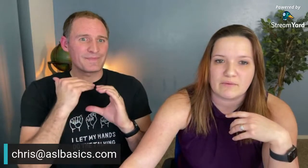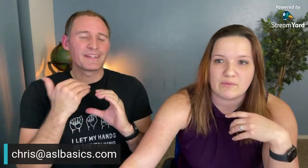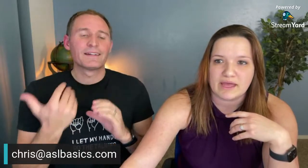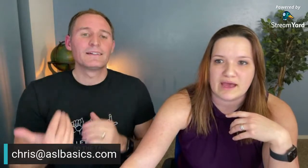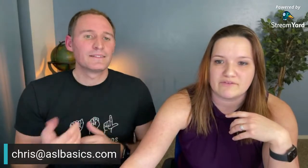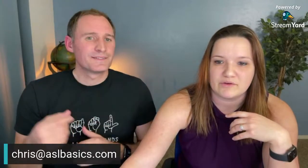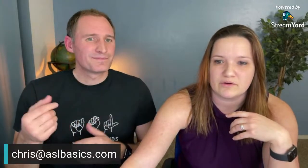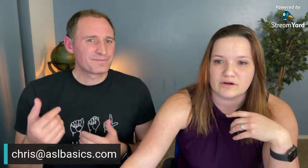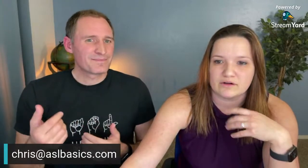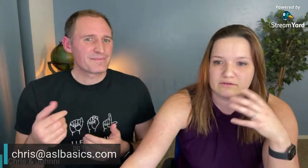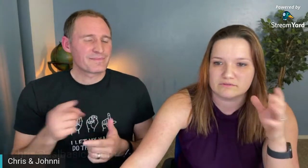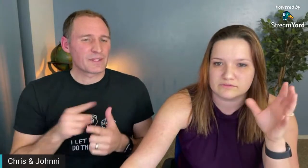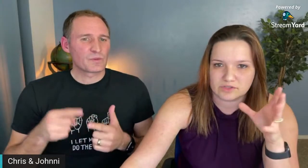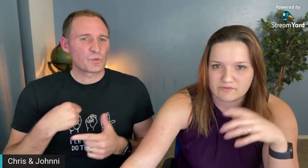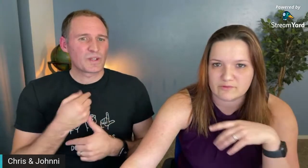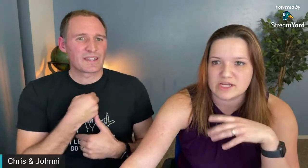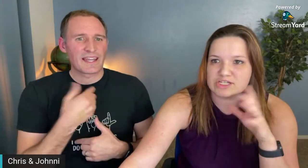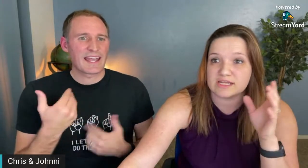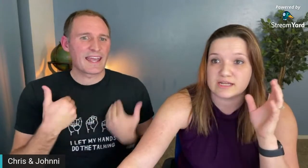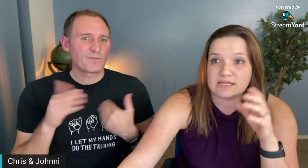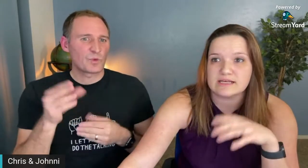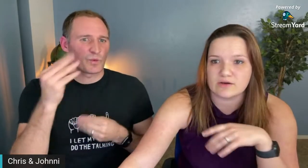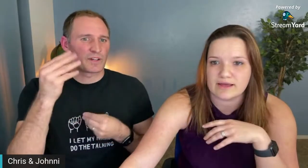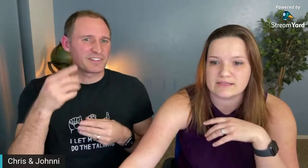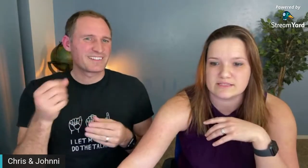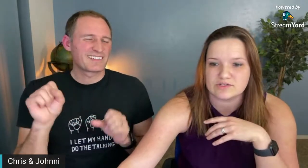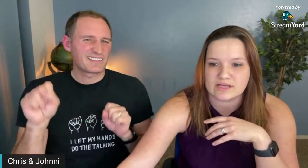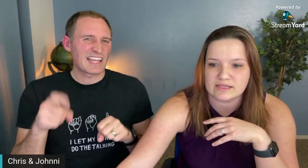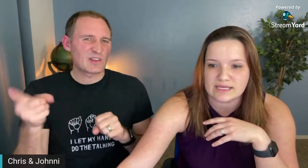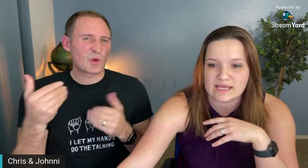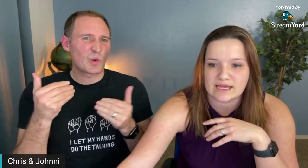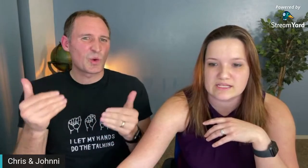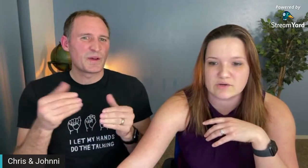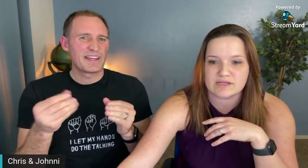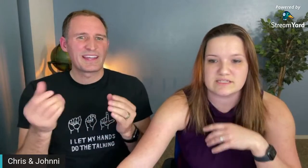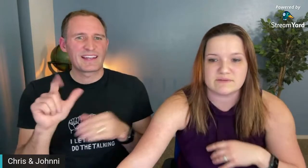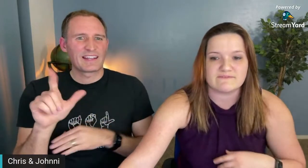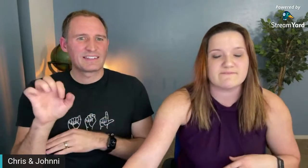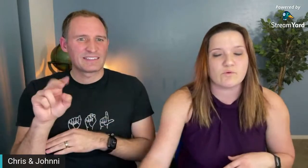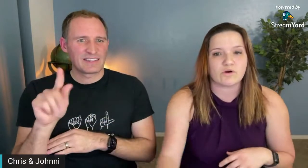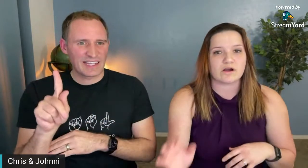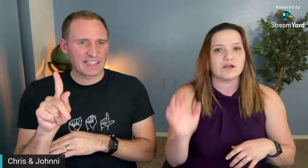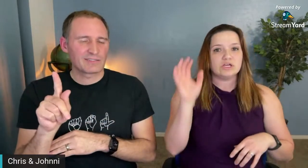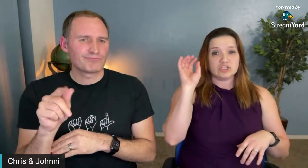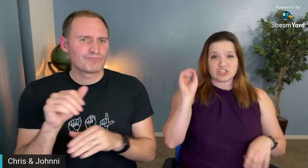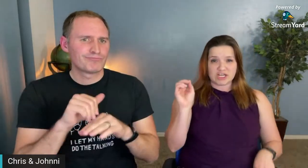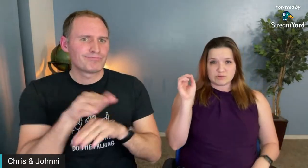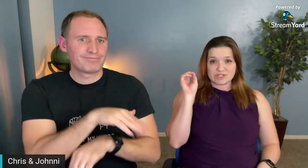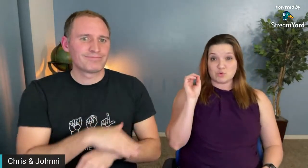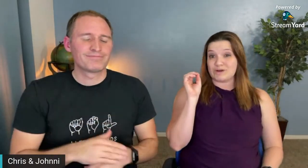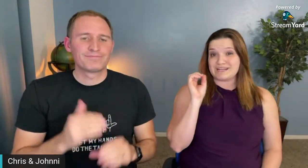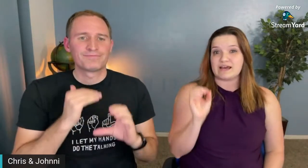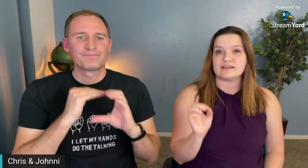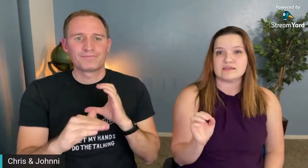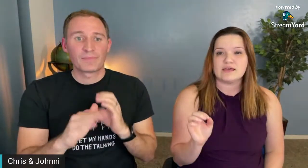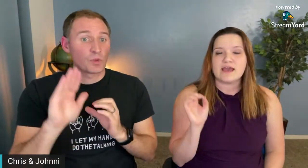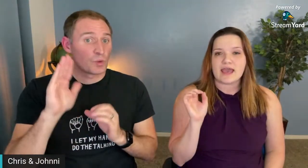way we have your information, and then he can go ahead and send you that link. And that is going to be for January 29th